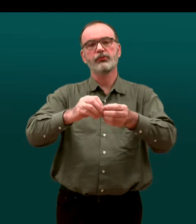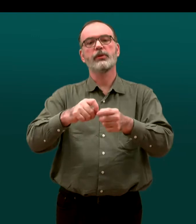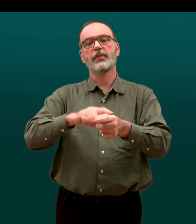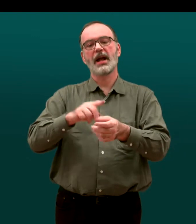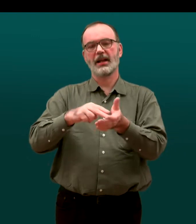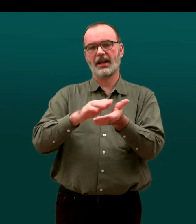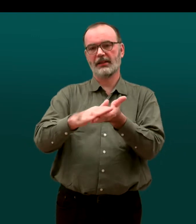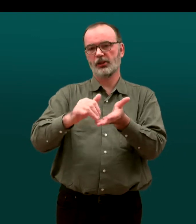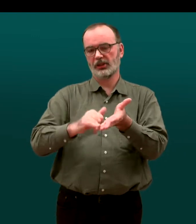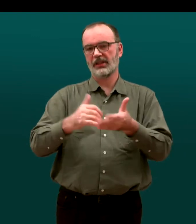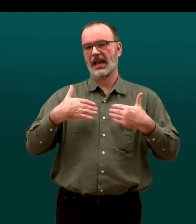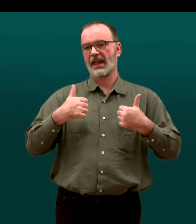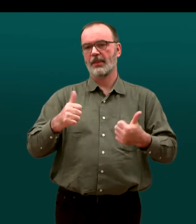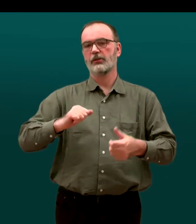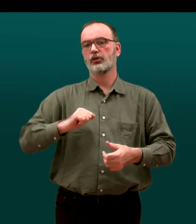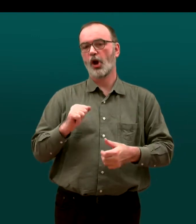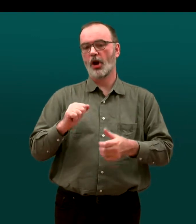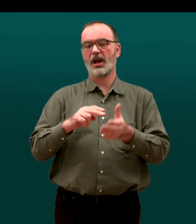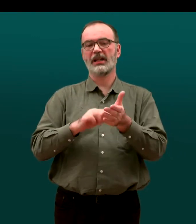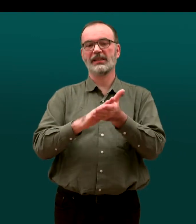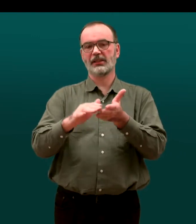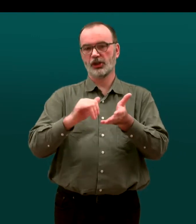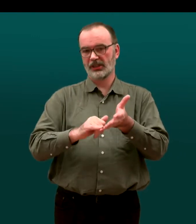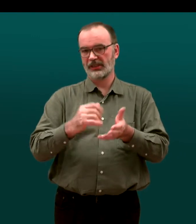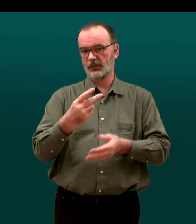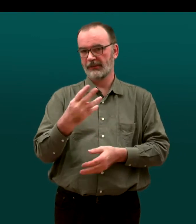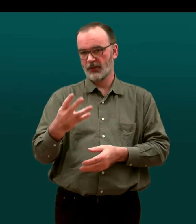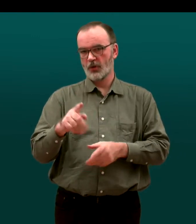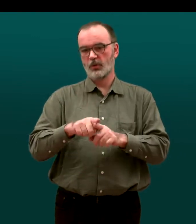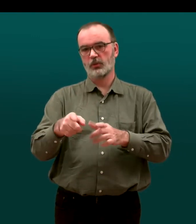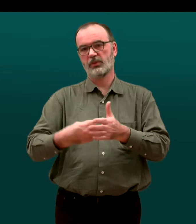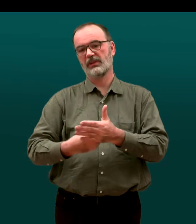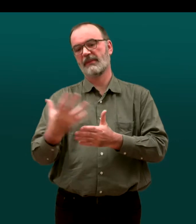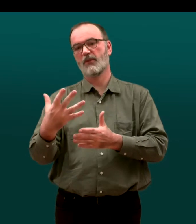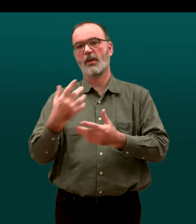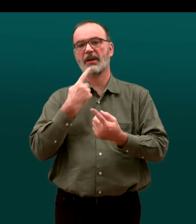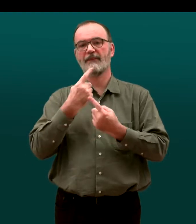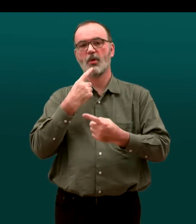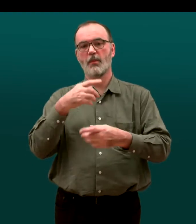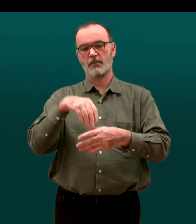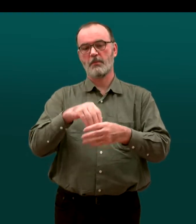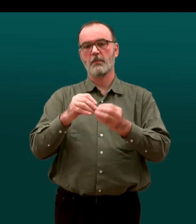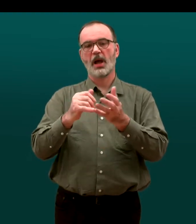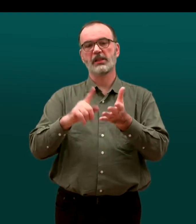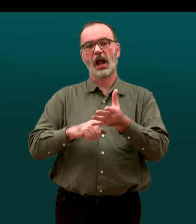To be produced by NHS Health Scotland and NHS 24. And develop information in